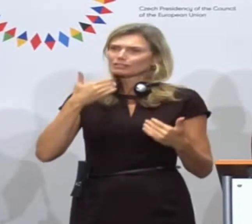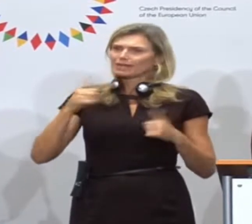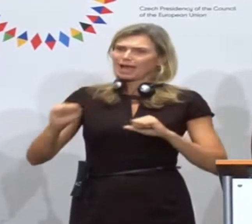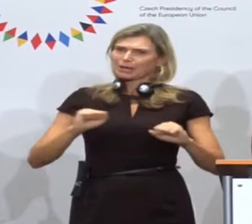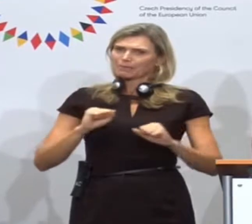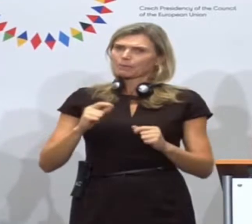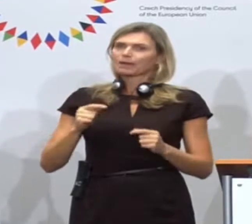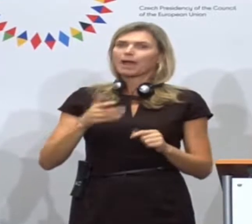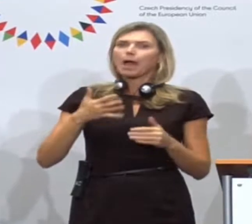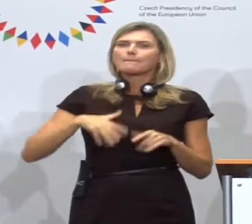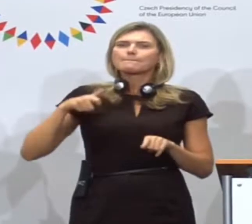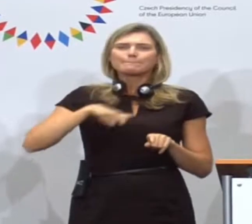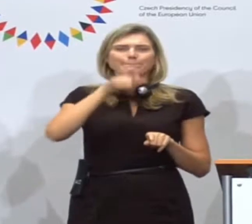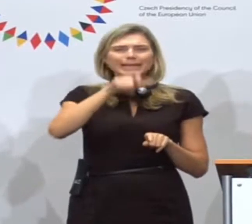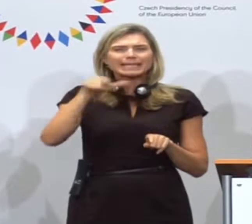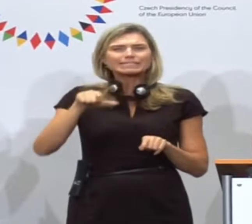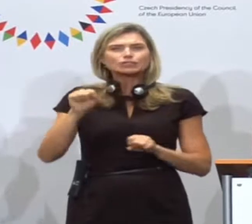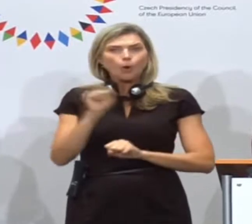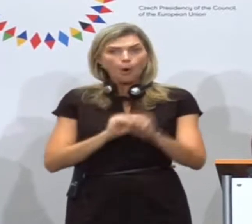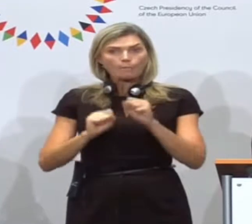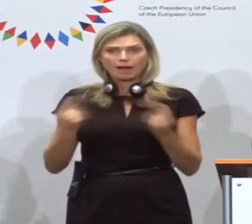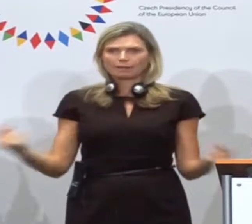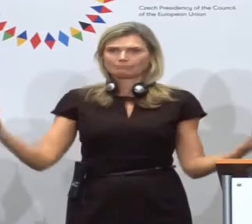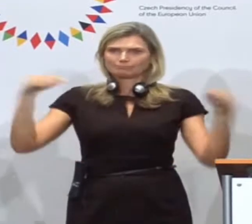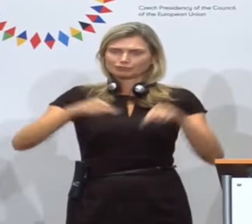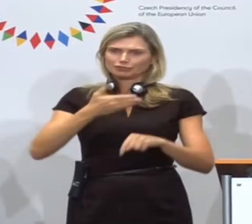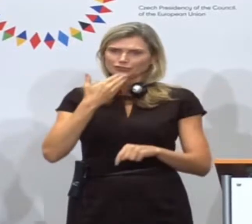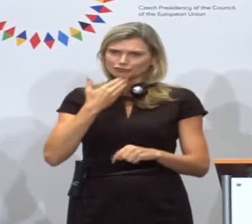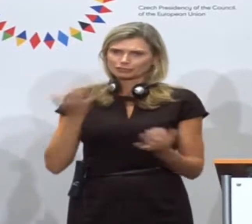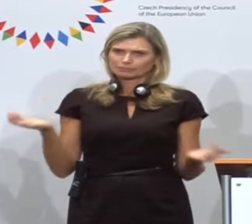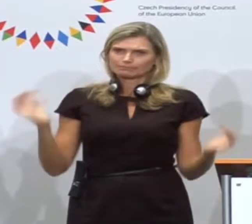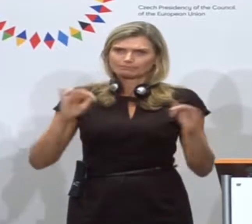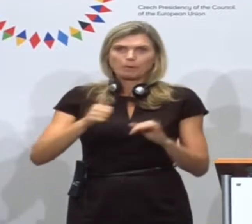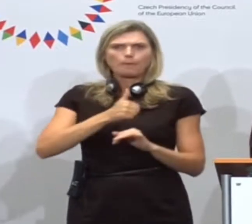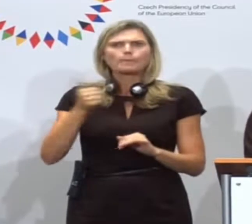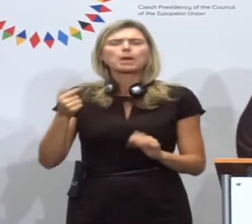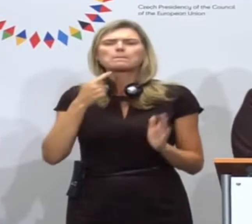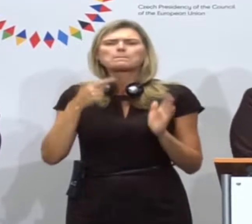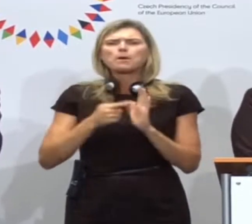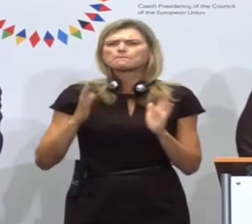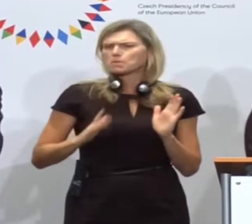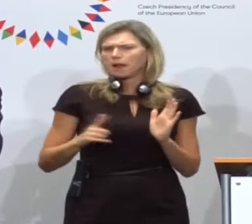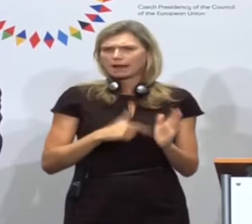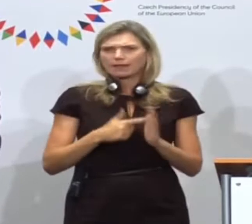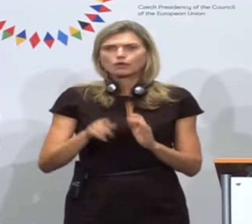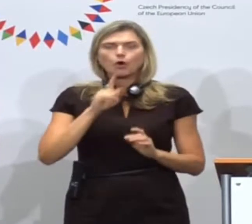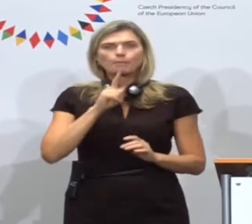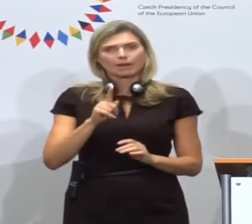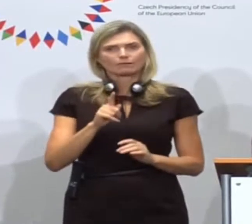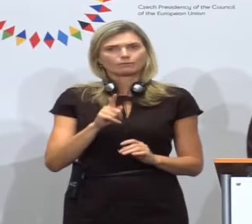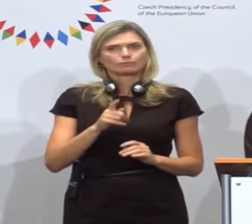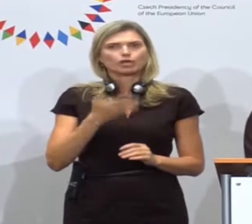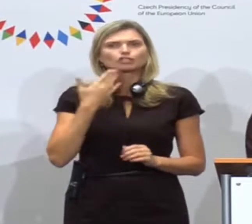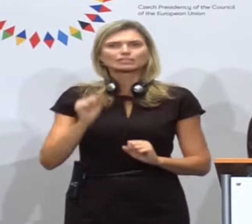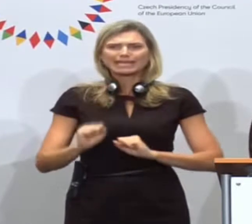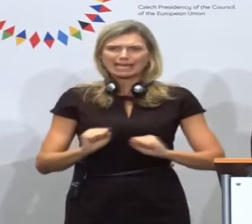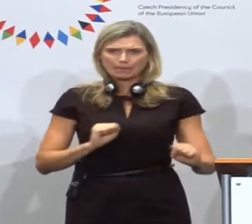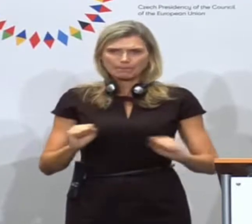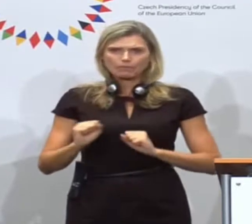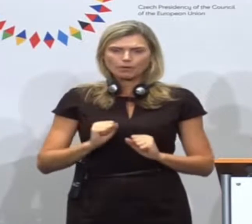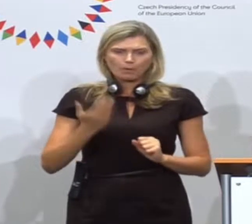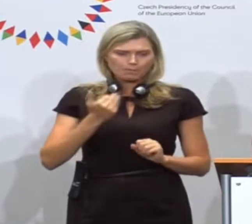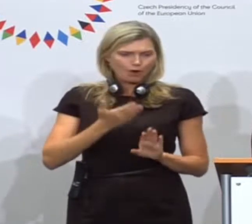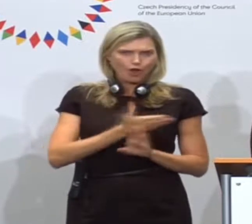ministrů obrany Evropské unie. Je to první setkání od doby, kdy Česká republika